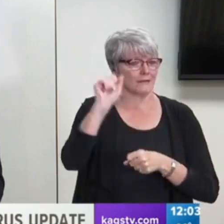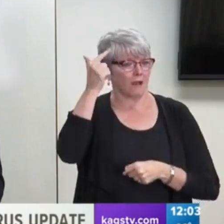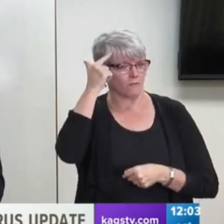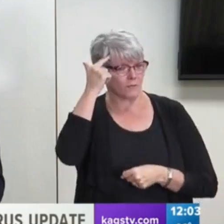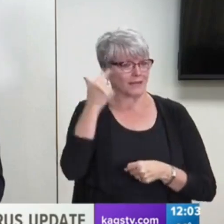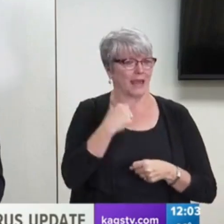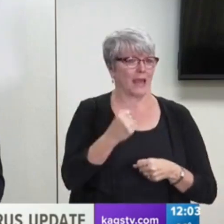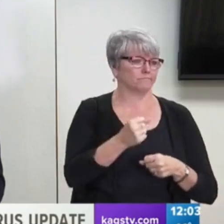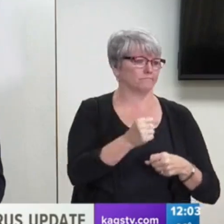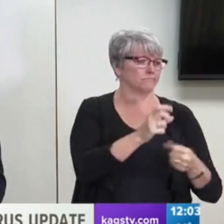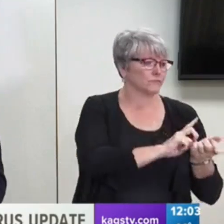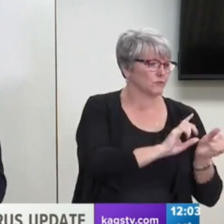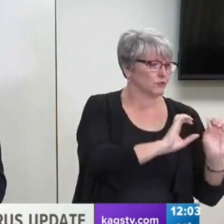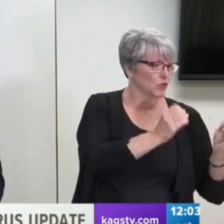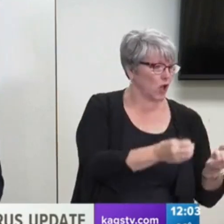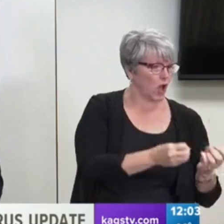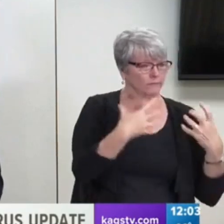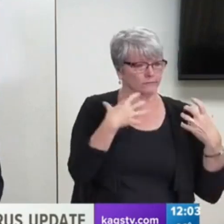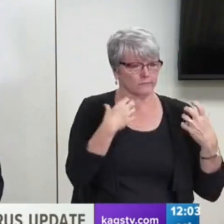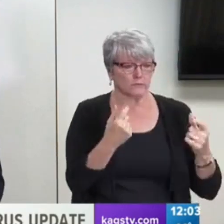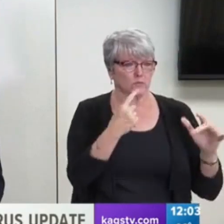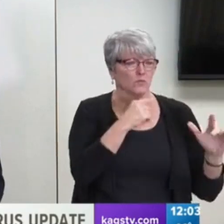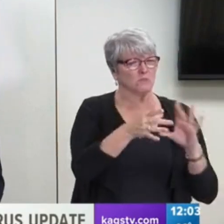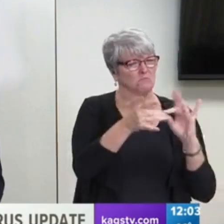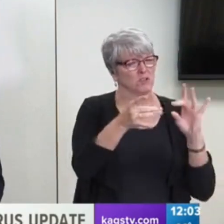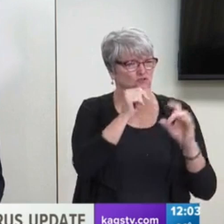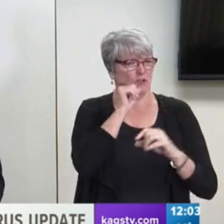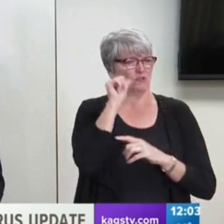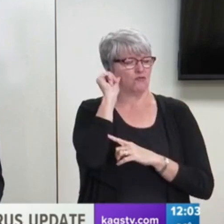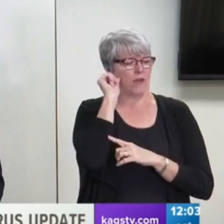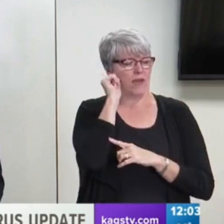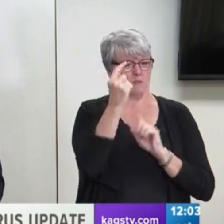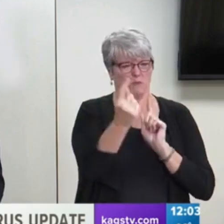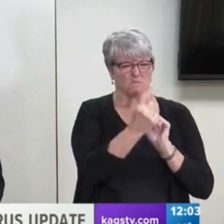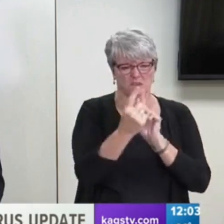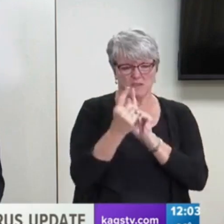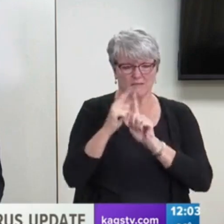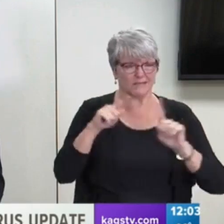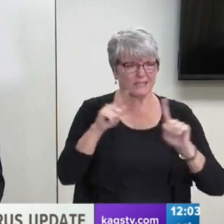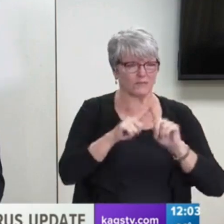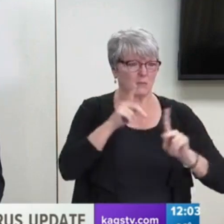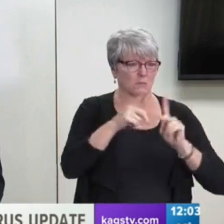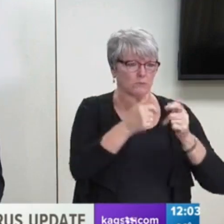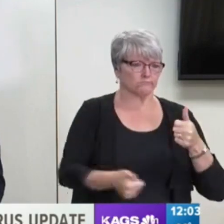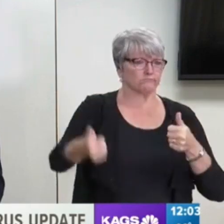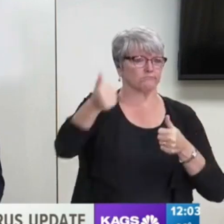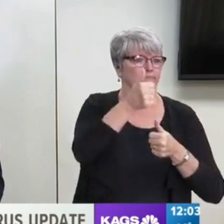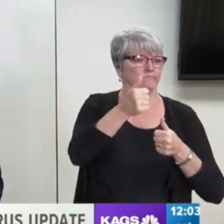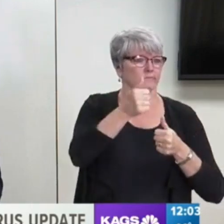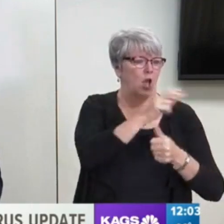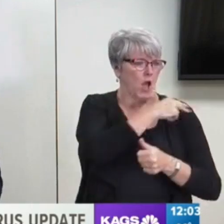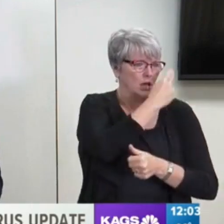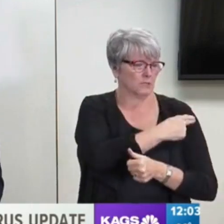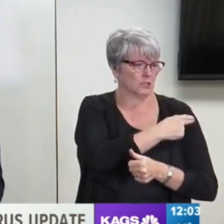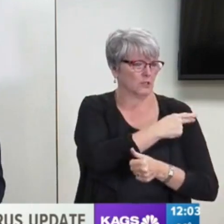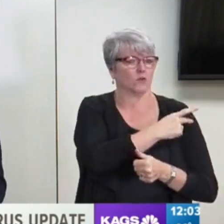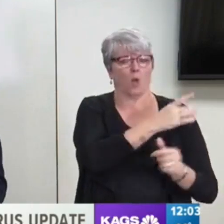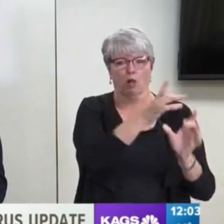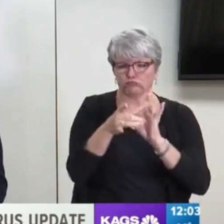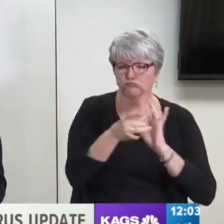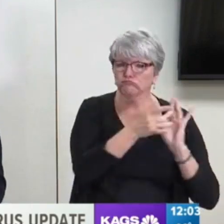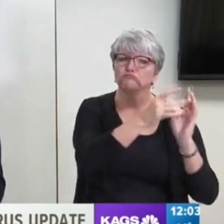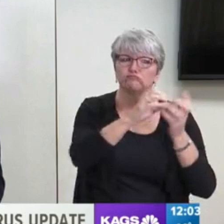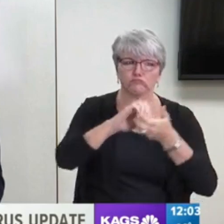facilities, as we mentioned yesterday's press conference, as we got to meet these folks, to ensure collaboration and